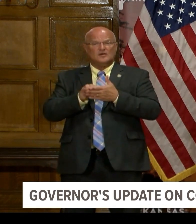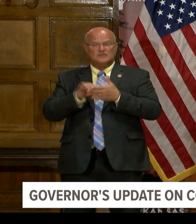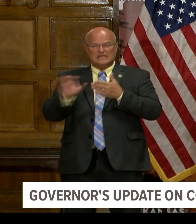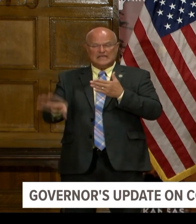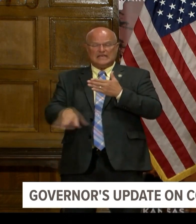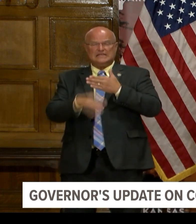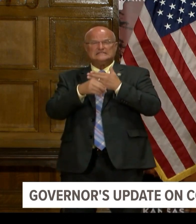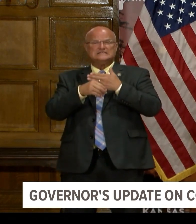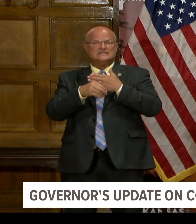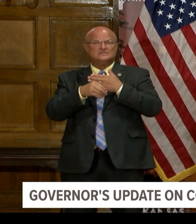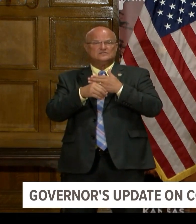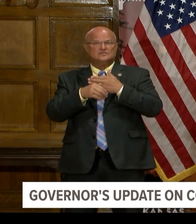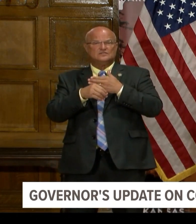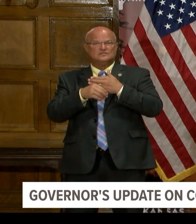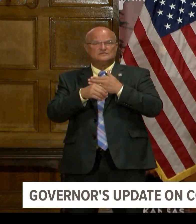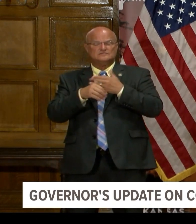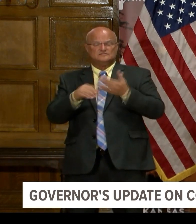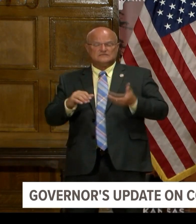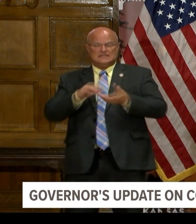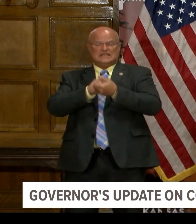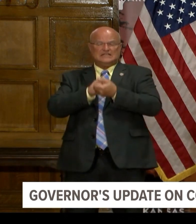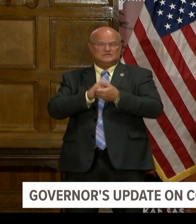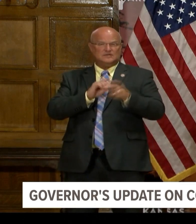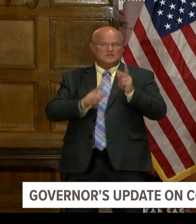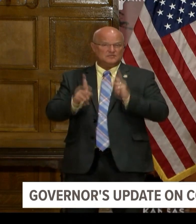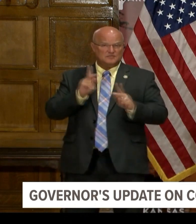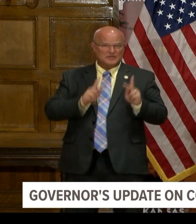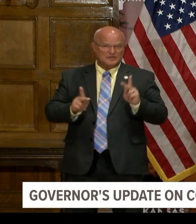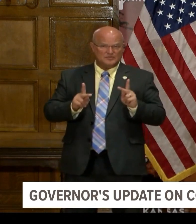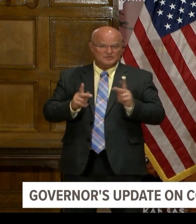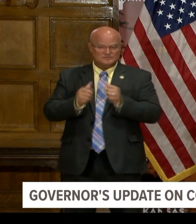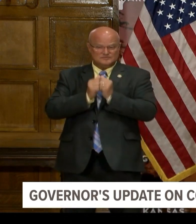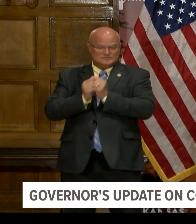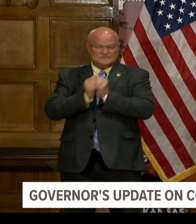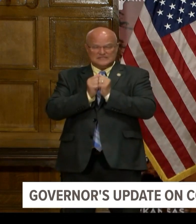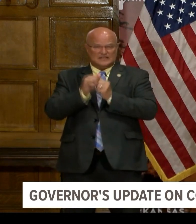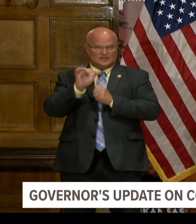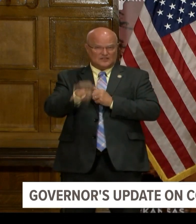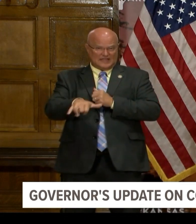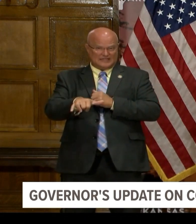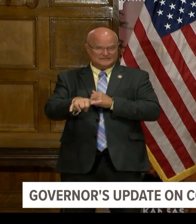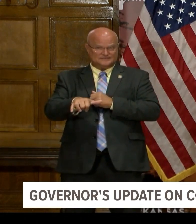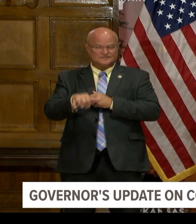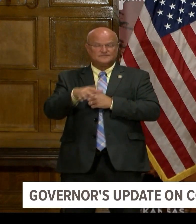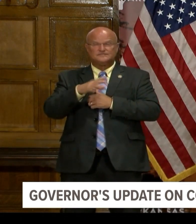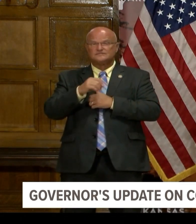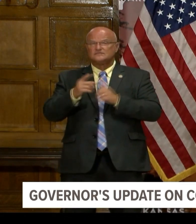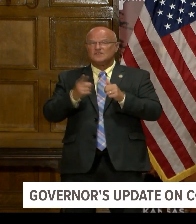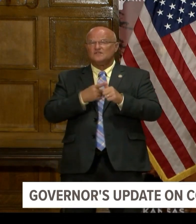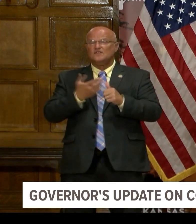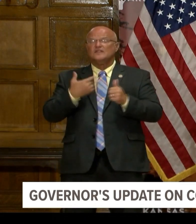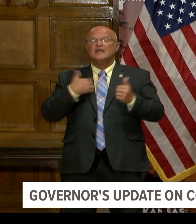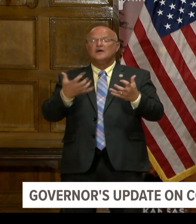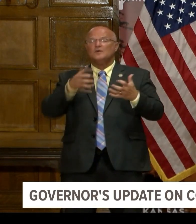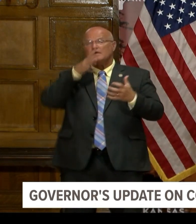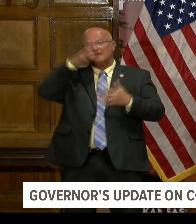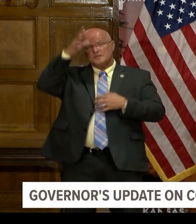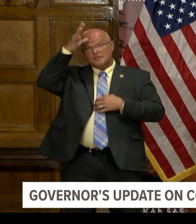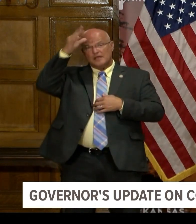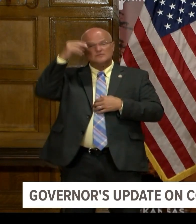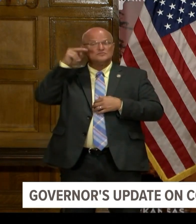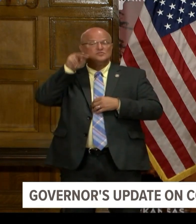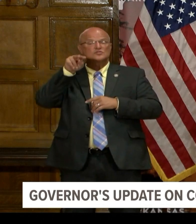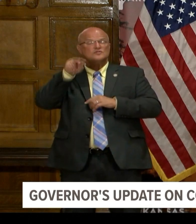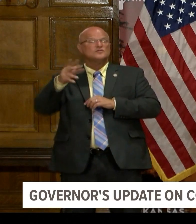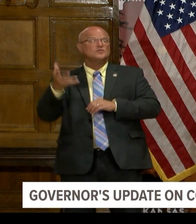additional engagement of people in together in that environment. And the first thing that I want the parents to look